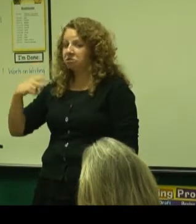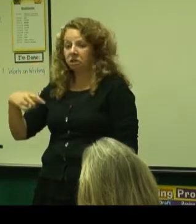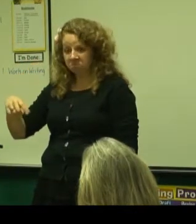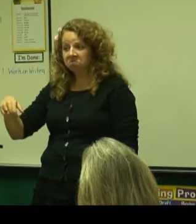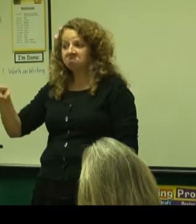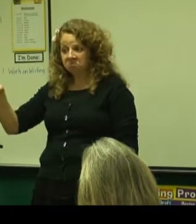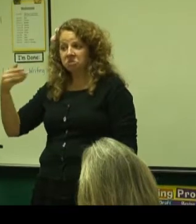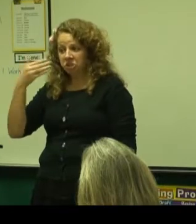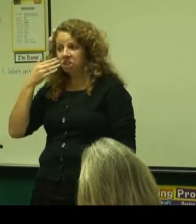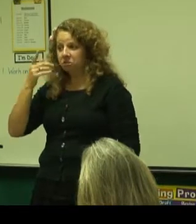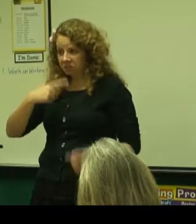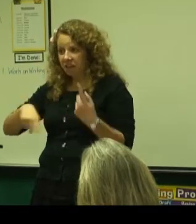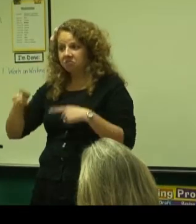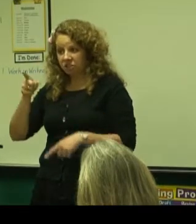So she knows sign she.